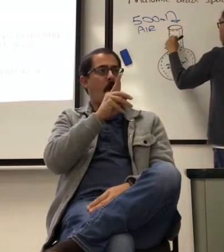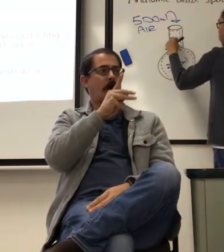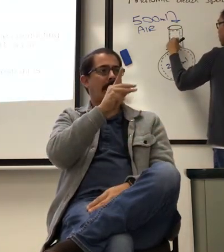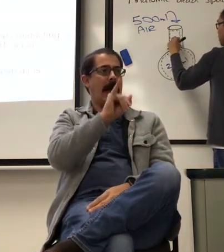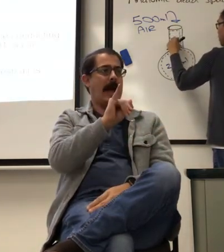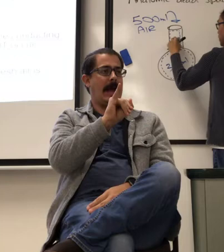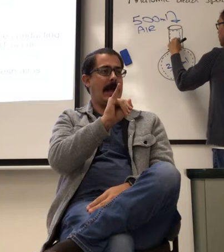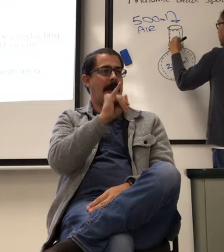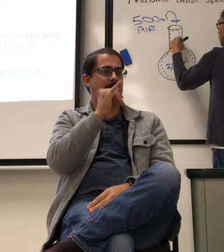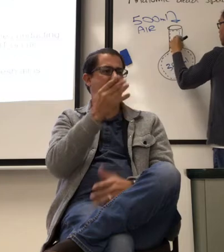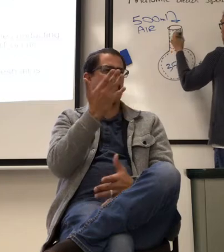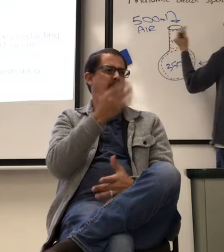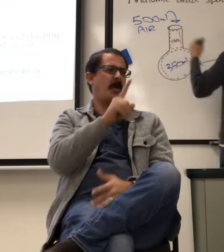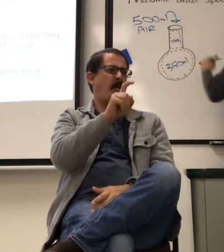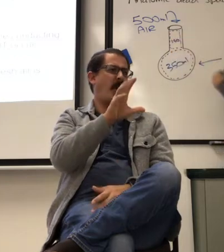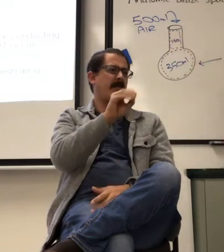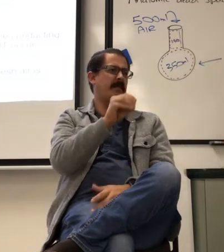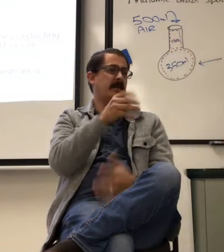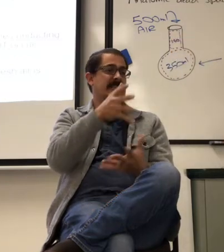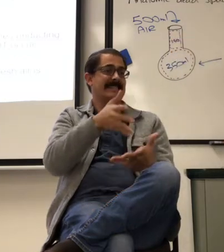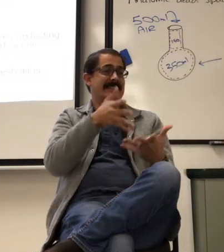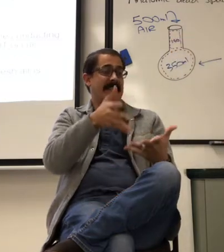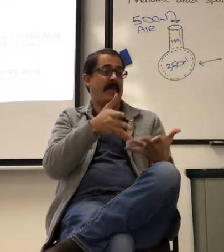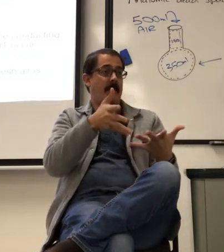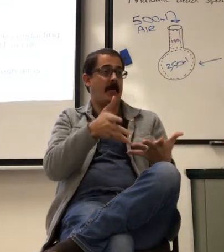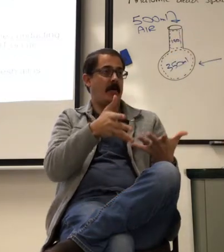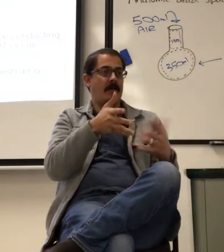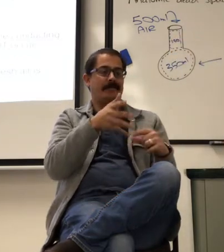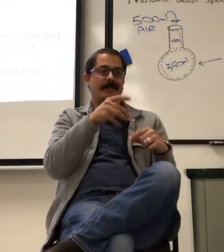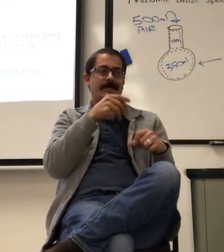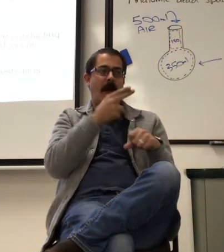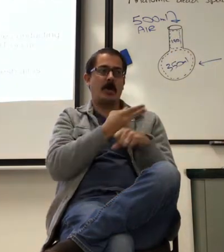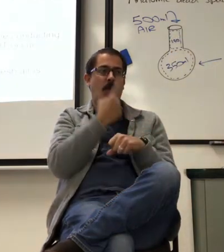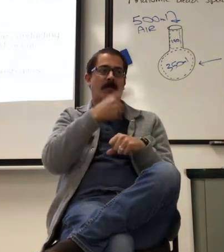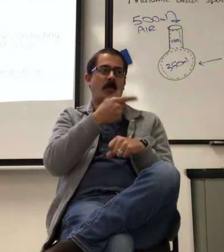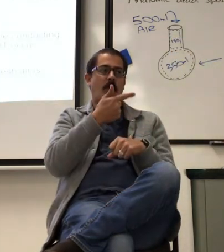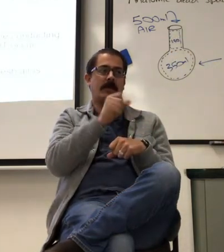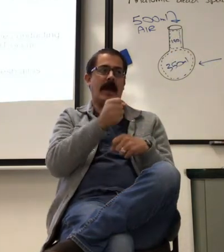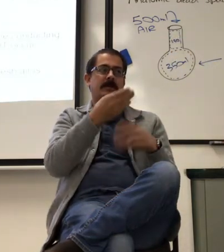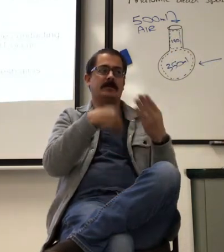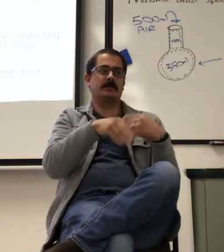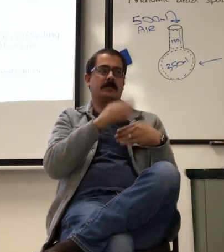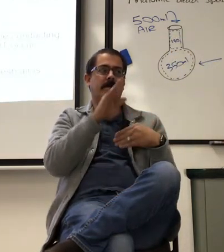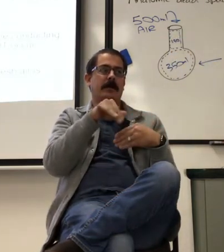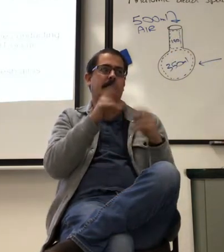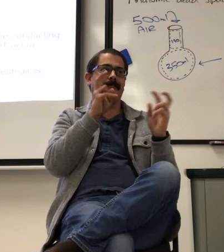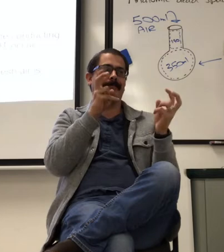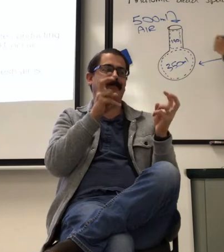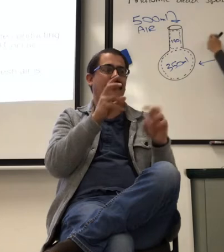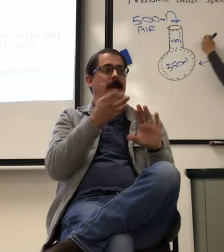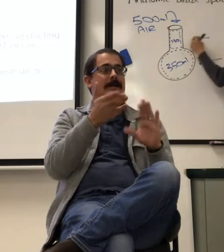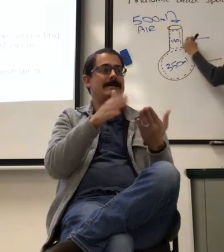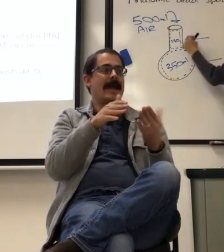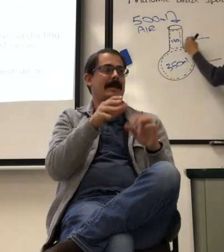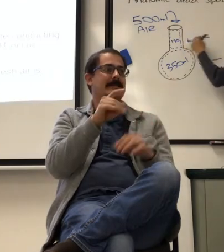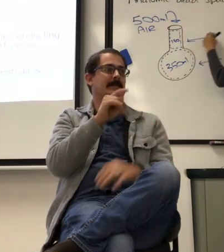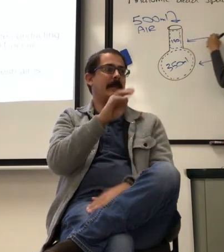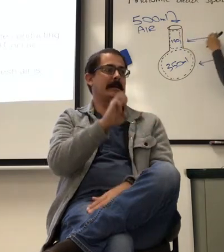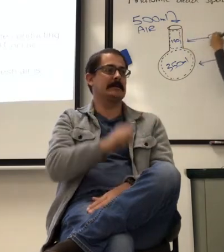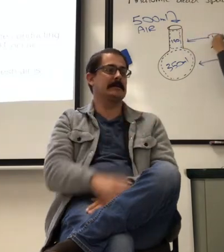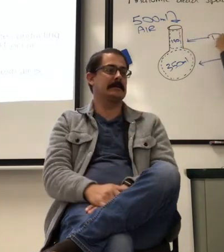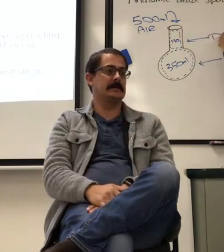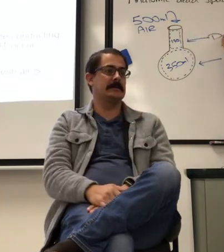let's say 150 sits in there, and it's not available for gas exchange. That's the dead space volume, that